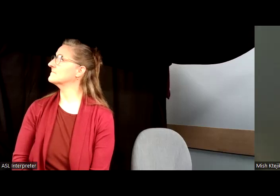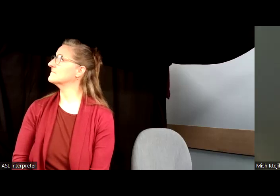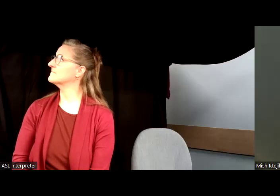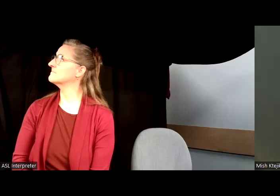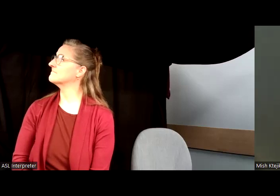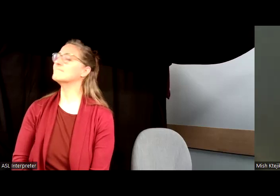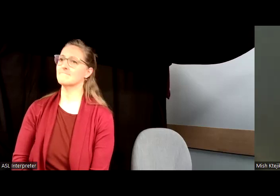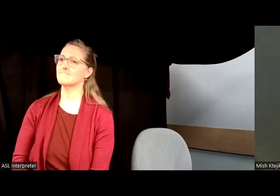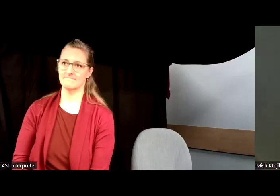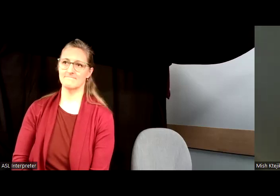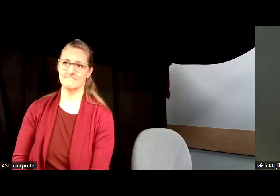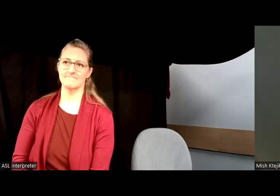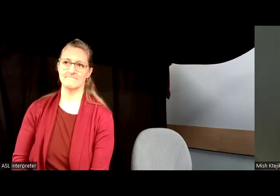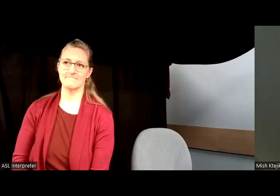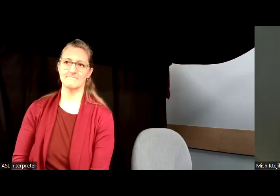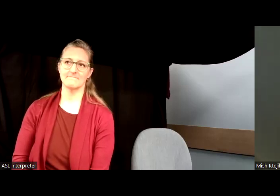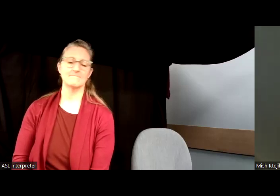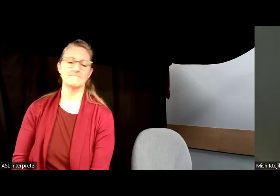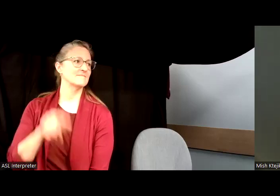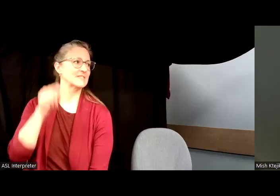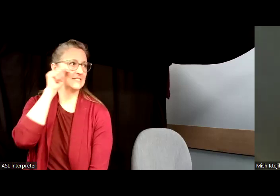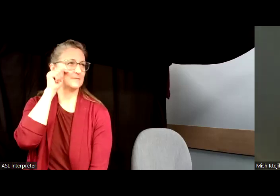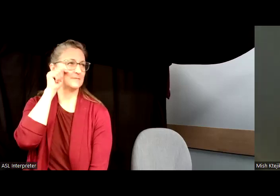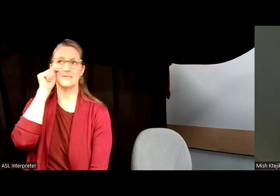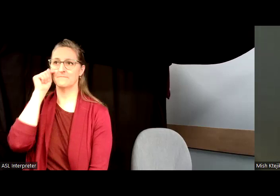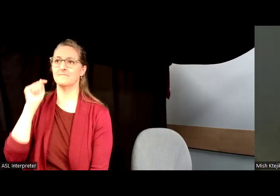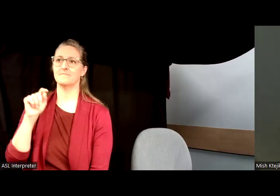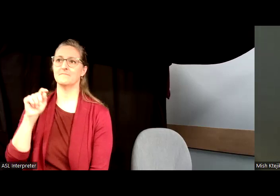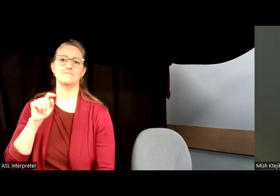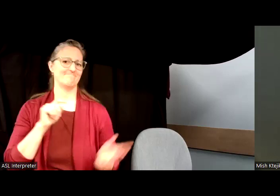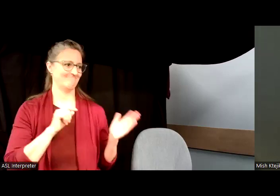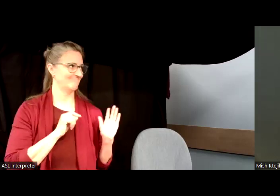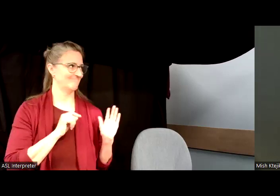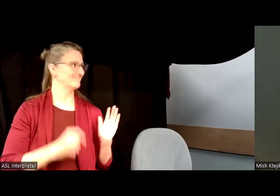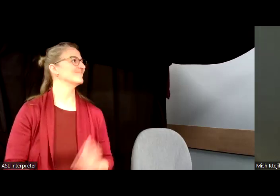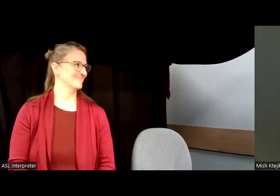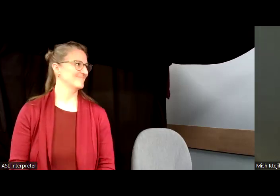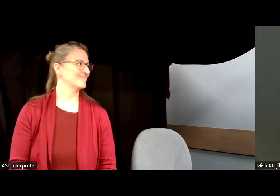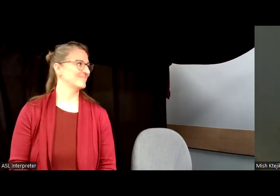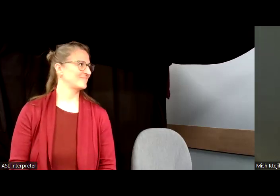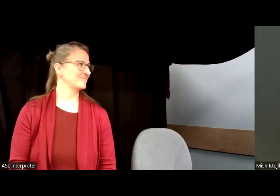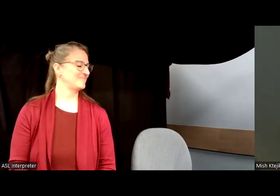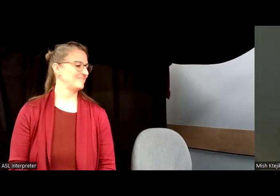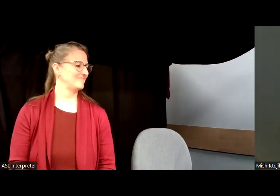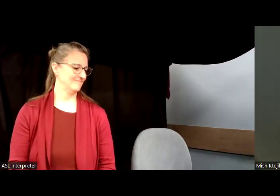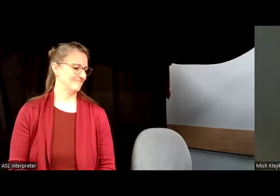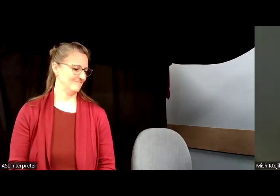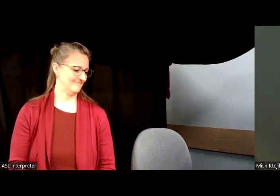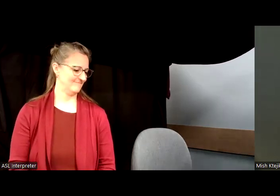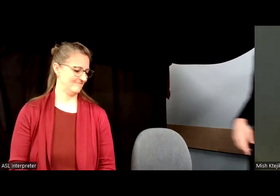So, and their priority, getting their feedback is a priority. Thank you, Mish. Tammy?